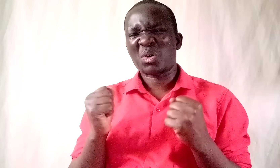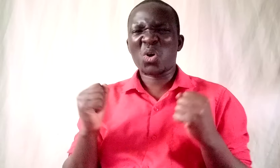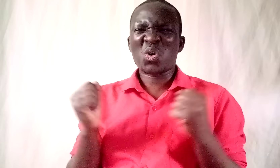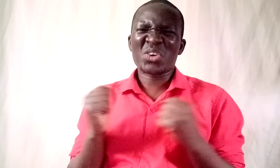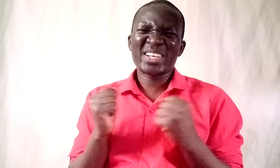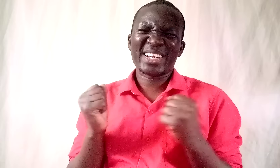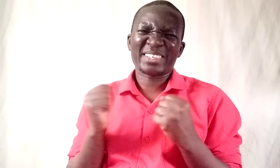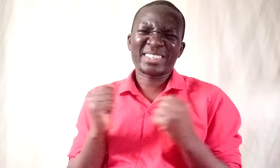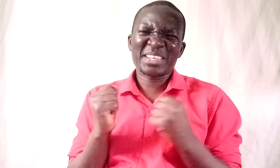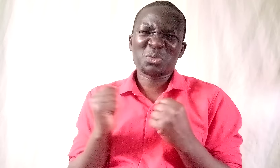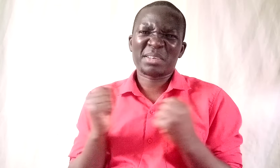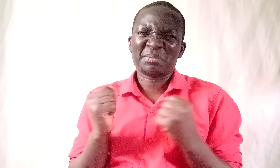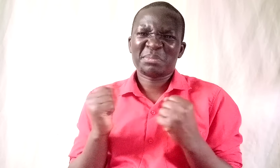or coldness. This one.